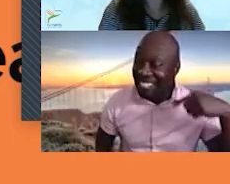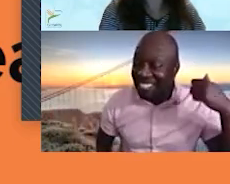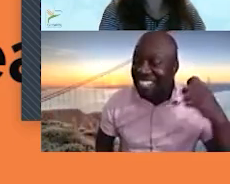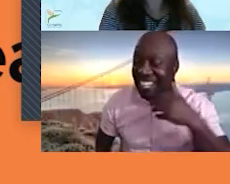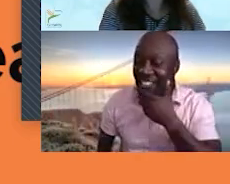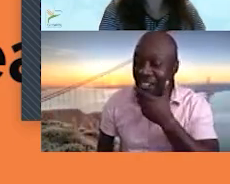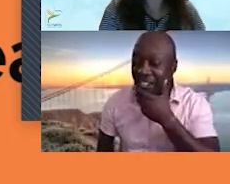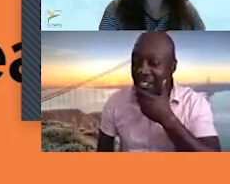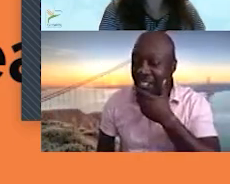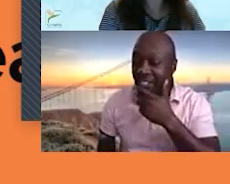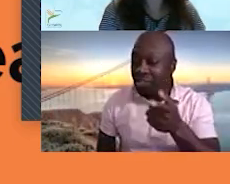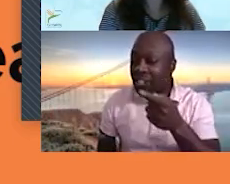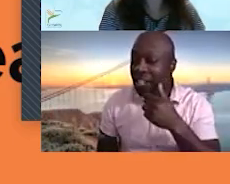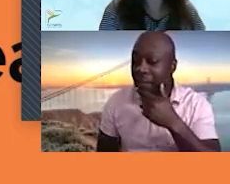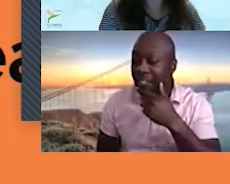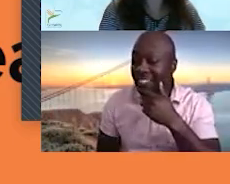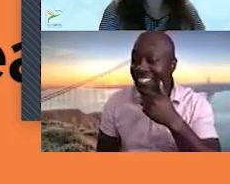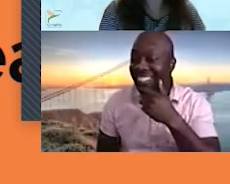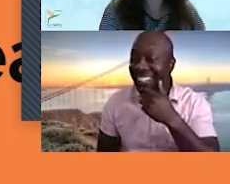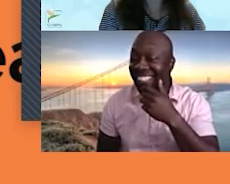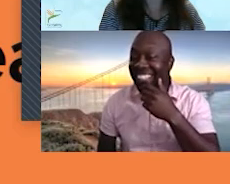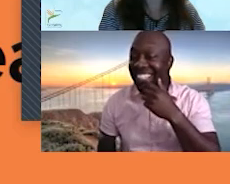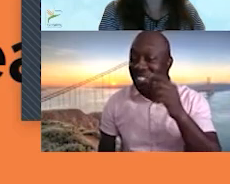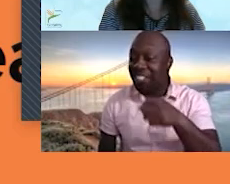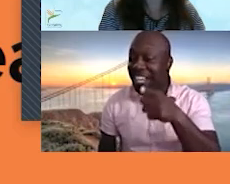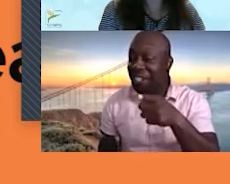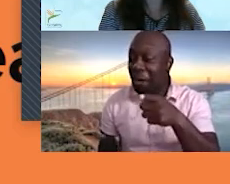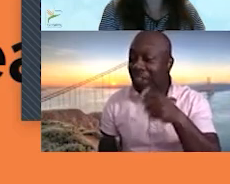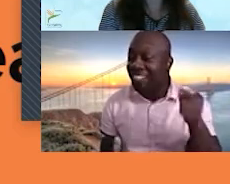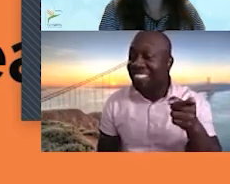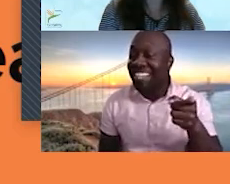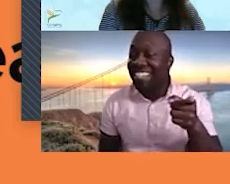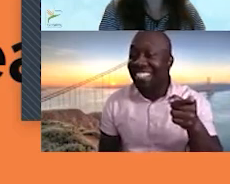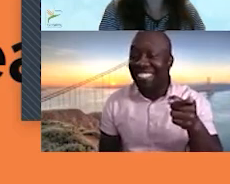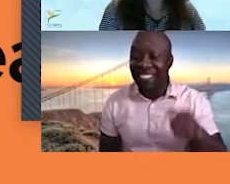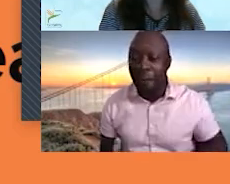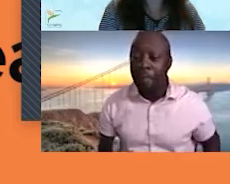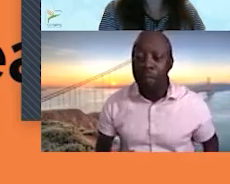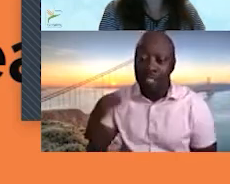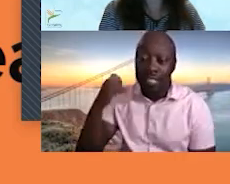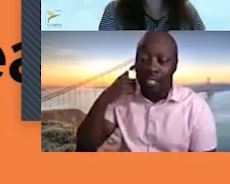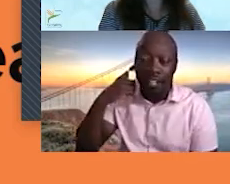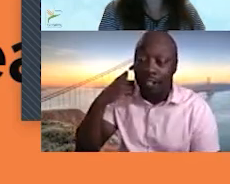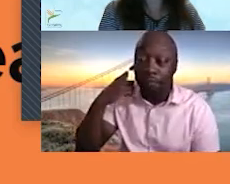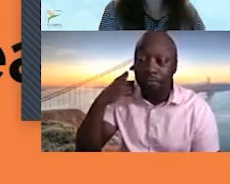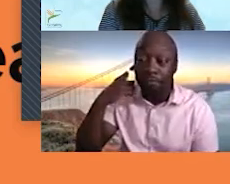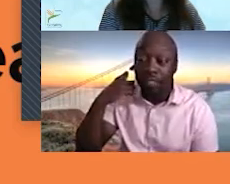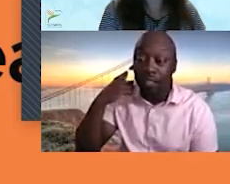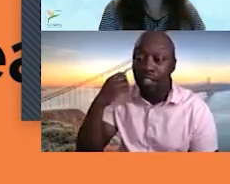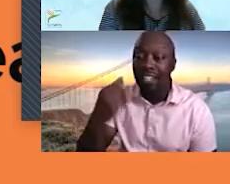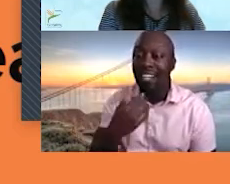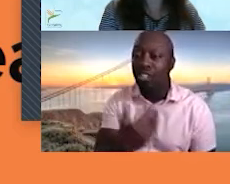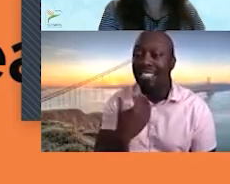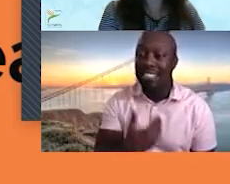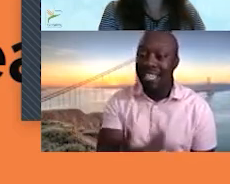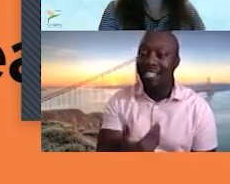So they're gonna catch on. You're tricking me. You're saying no without saying it. But they didn't hear it, so